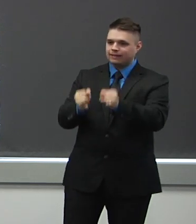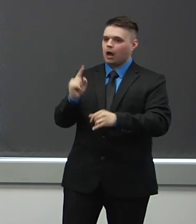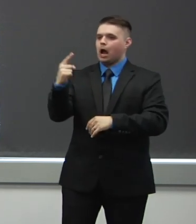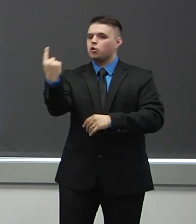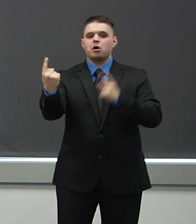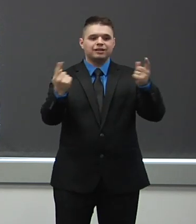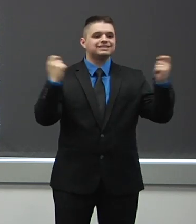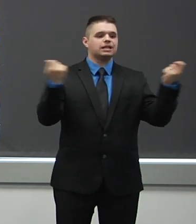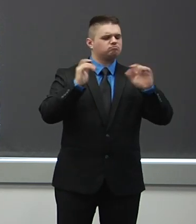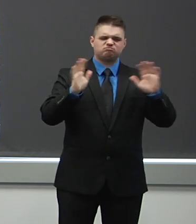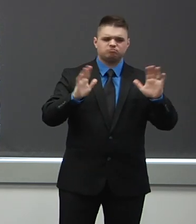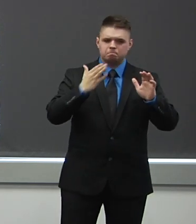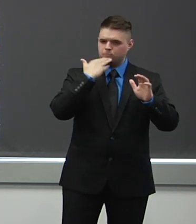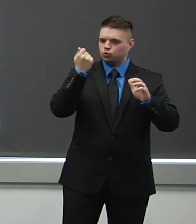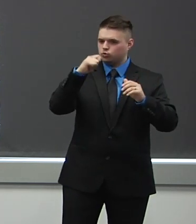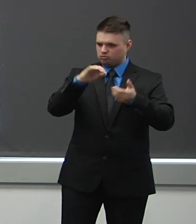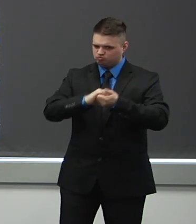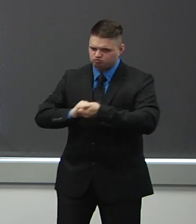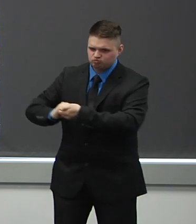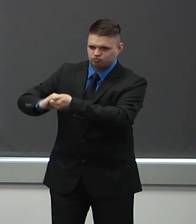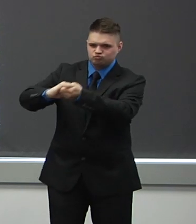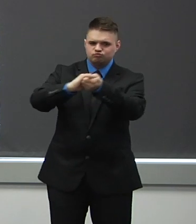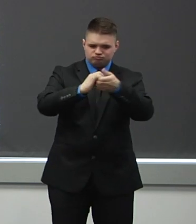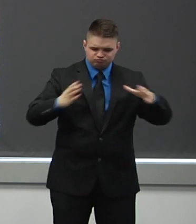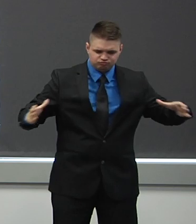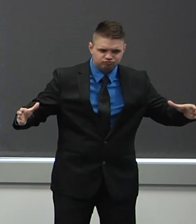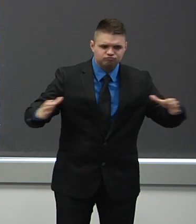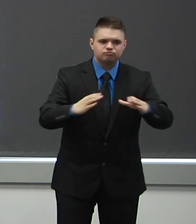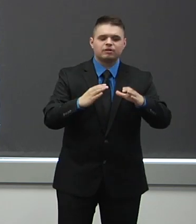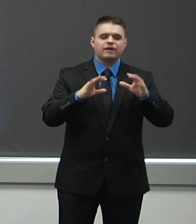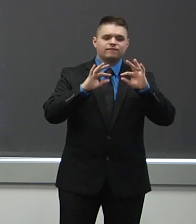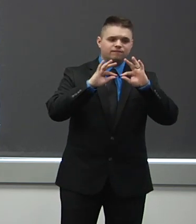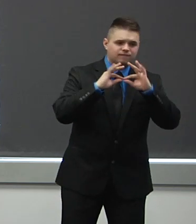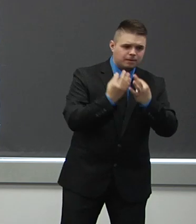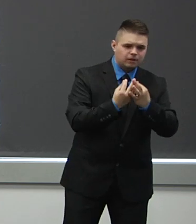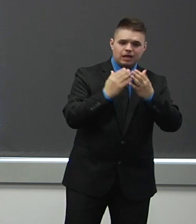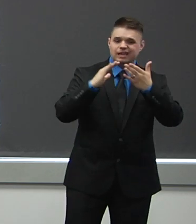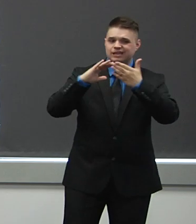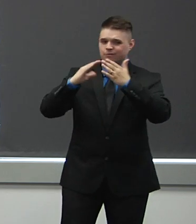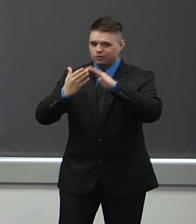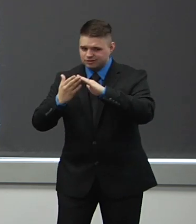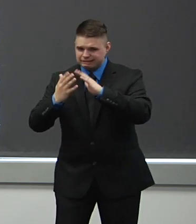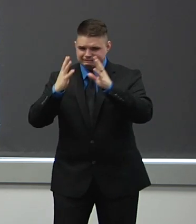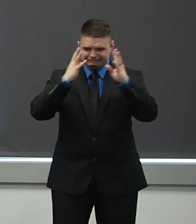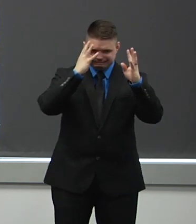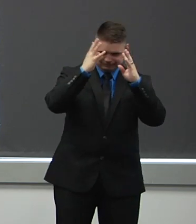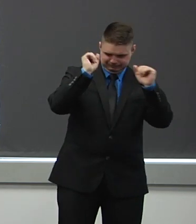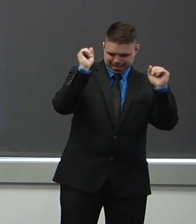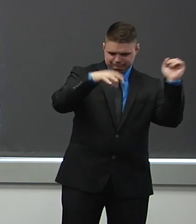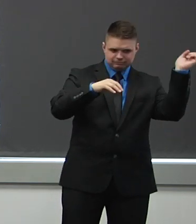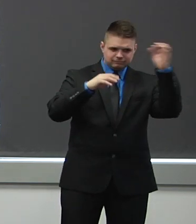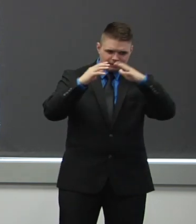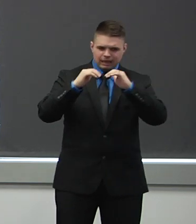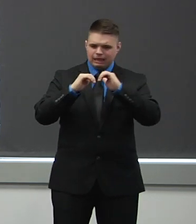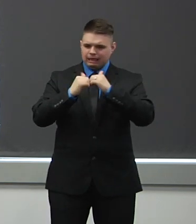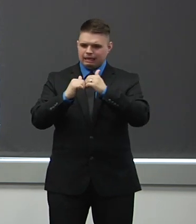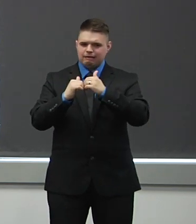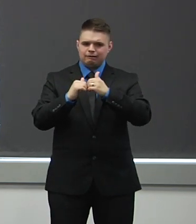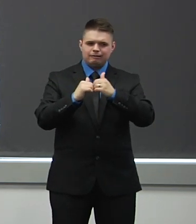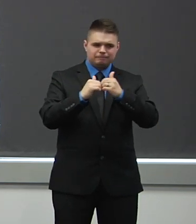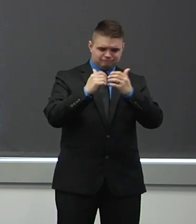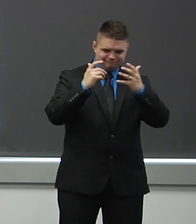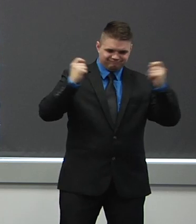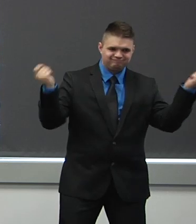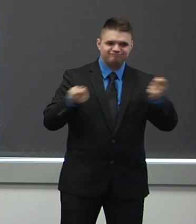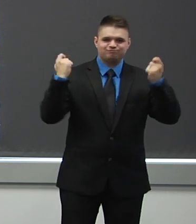with the students, with the families, with the community at large, and think of creative ways to celebrate this class. This is a class